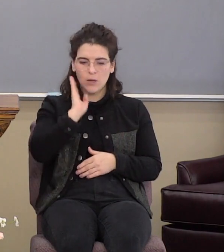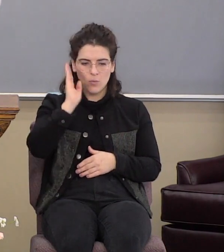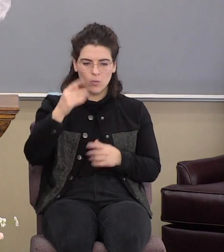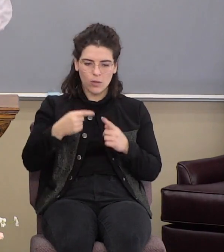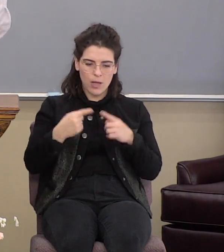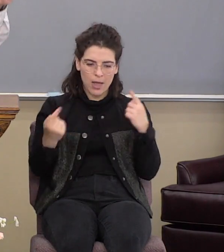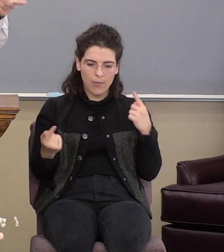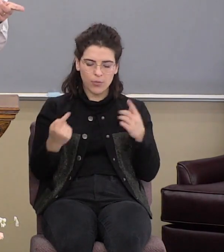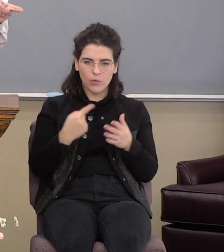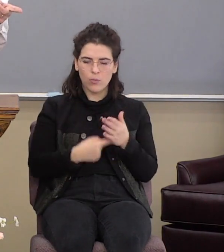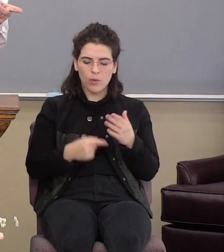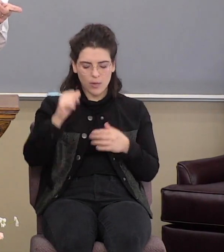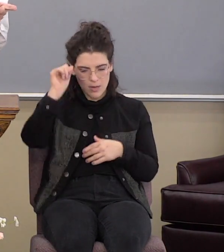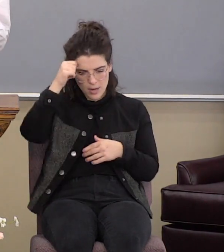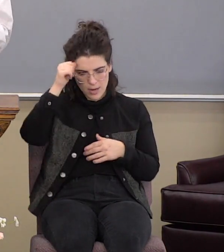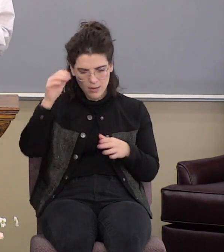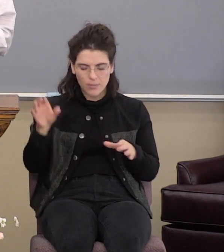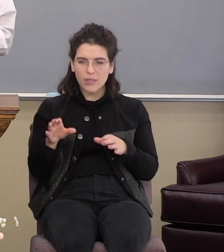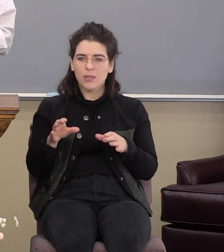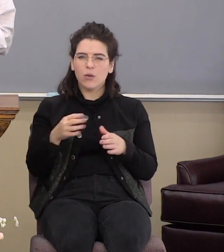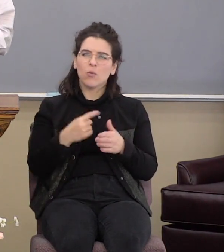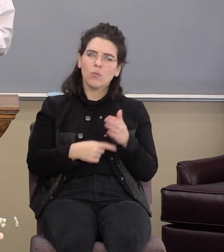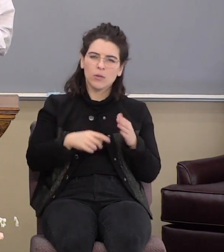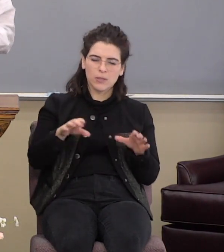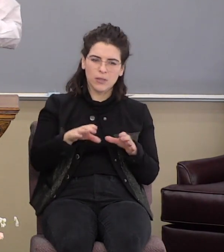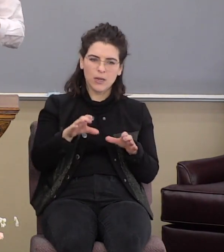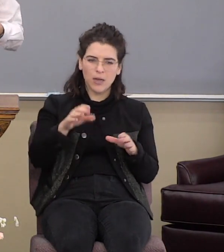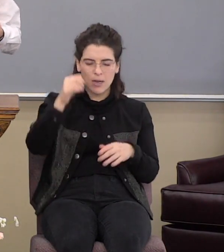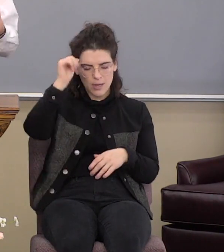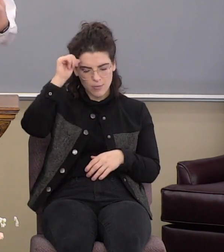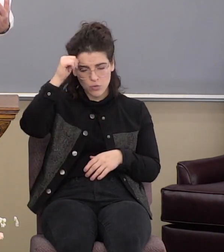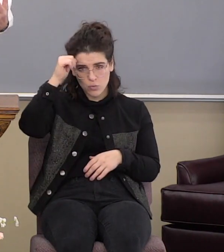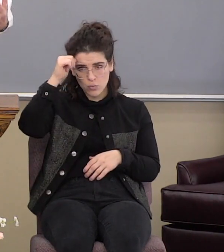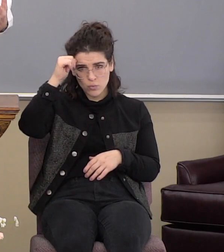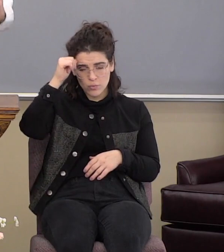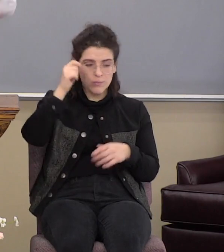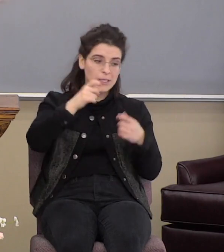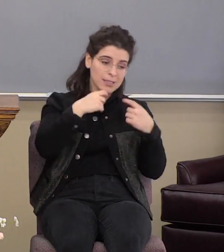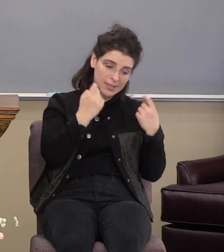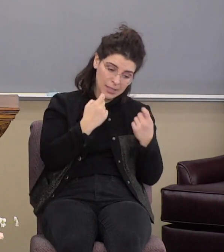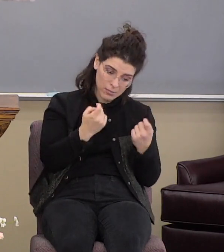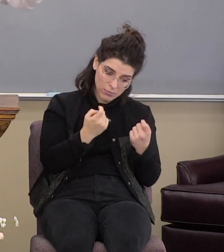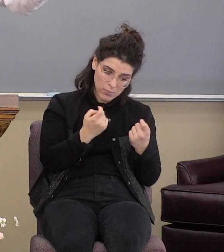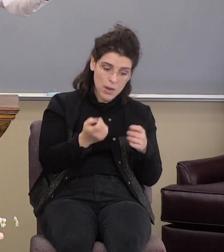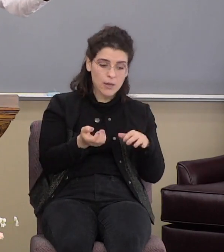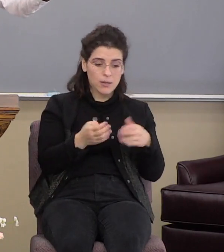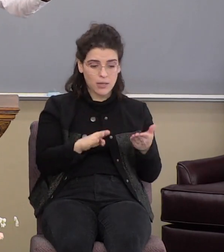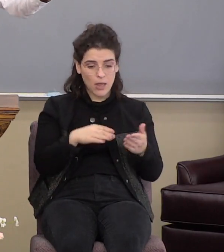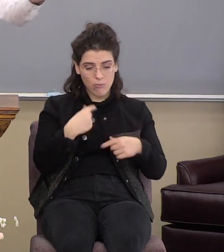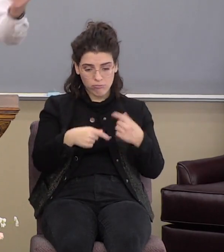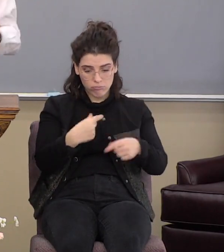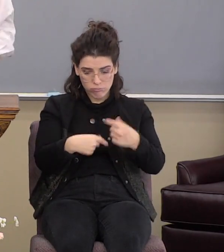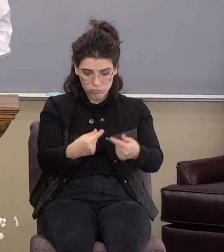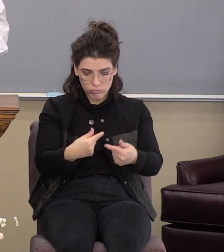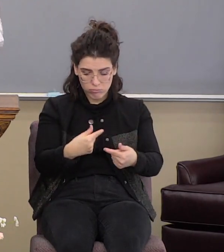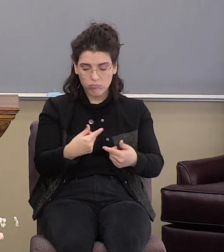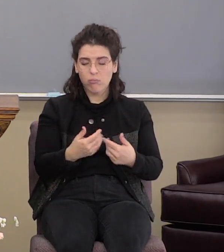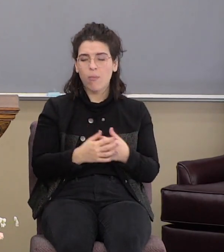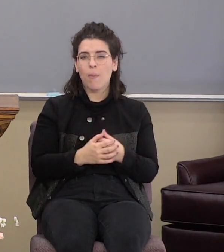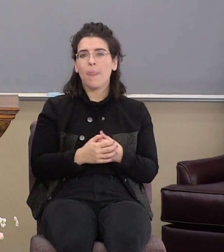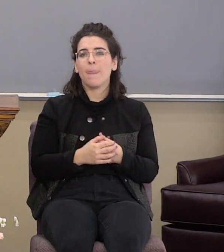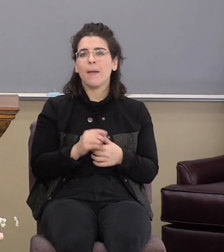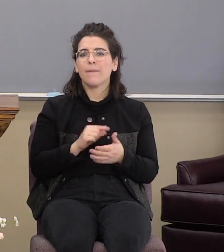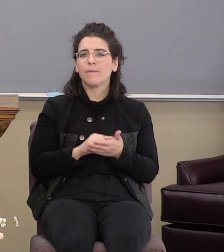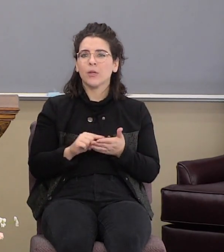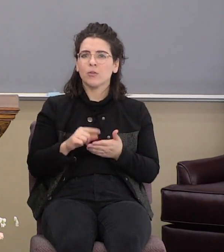counter what Adam did. What did Adam do? He sinned, death by sin. As verse